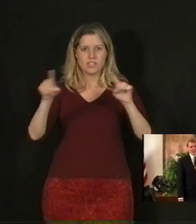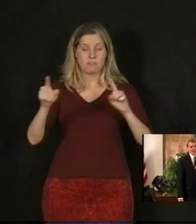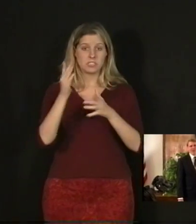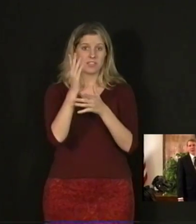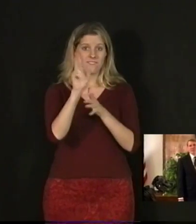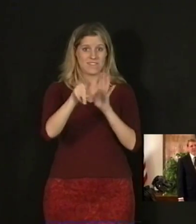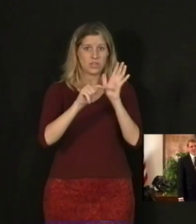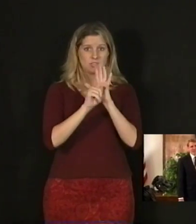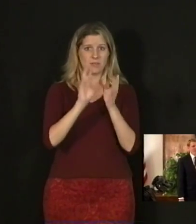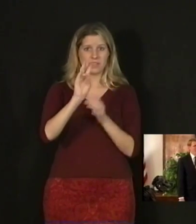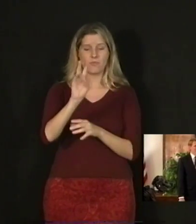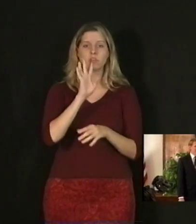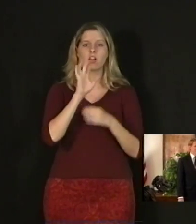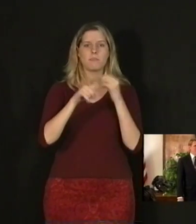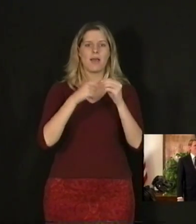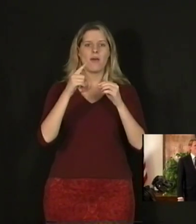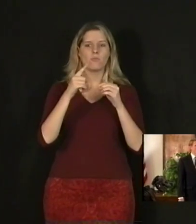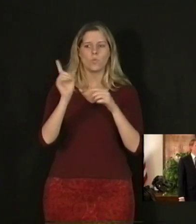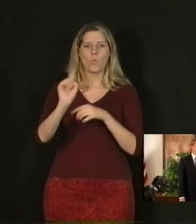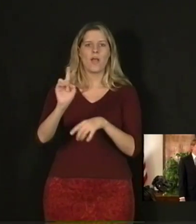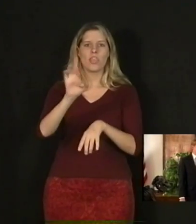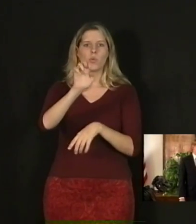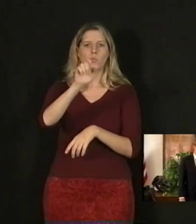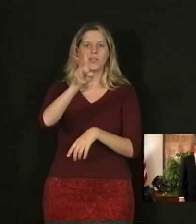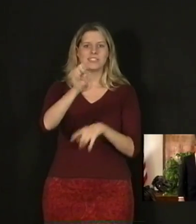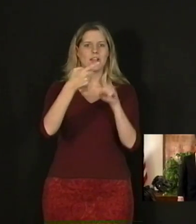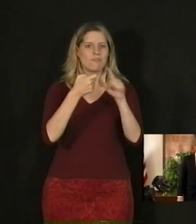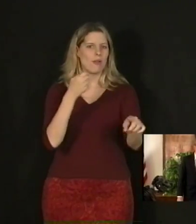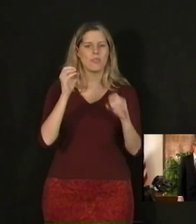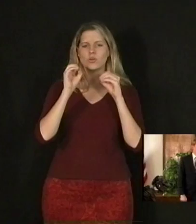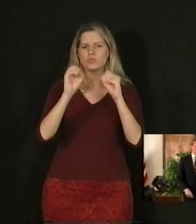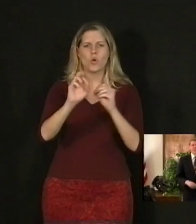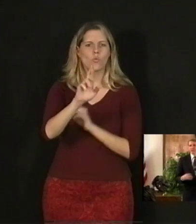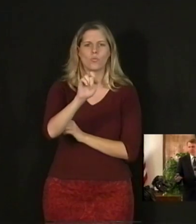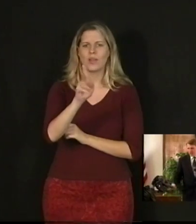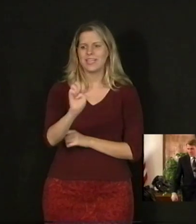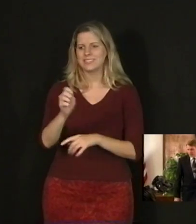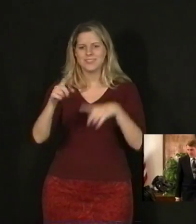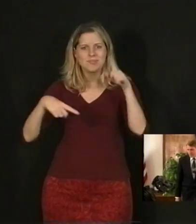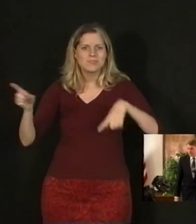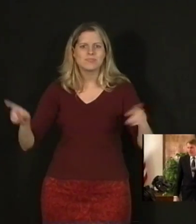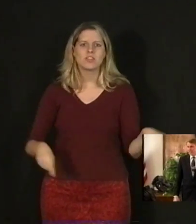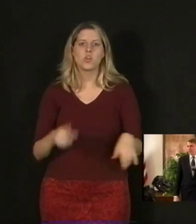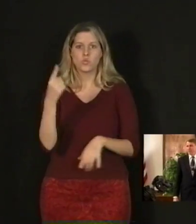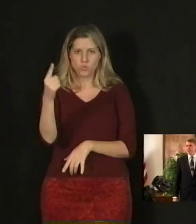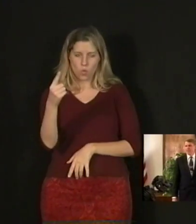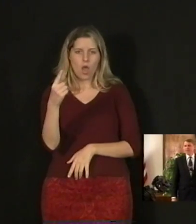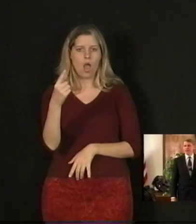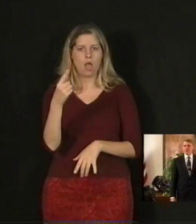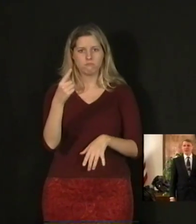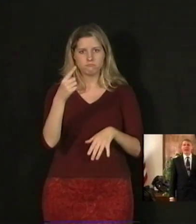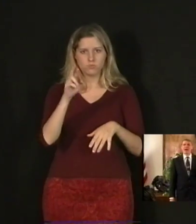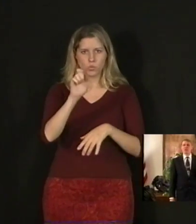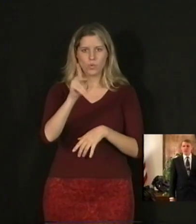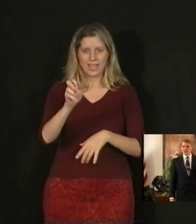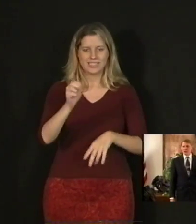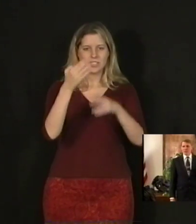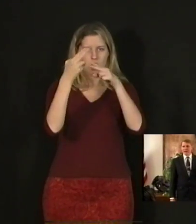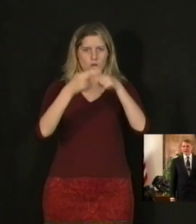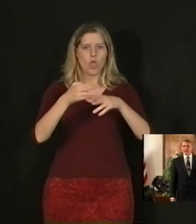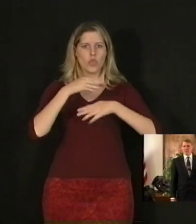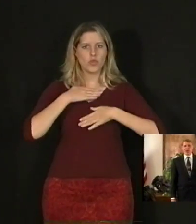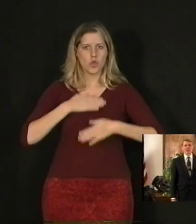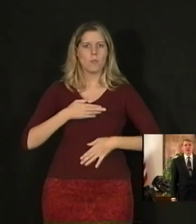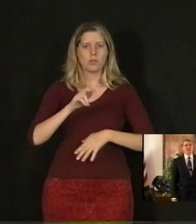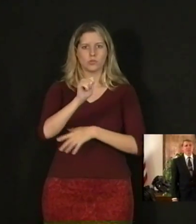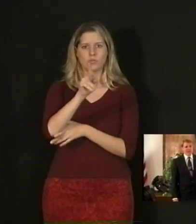come from. There aren't any races. There's one race called the human race. Now, there are different skin colors. I can show you different skin colors of cows, too.